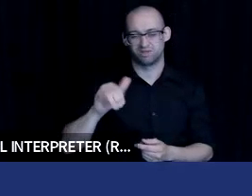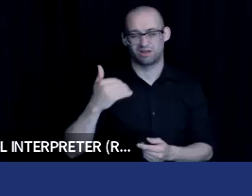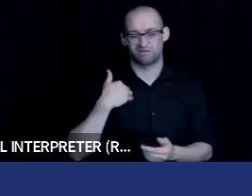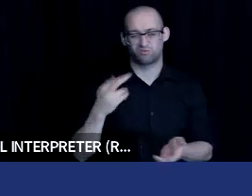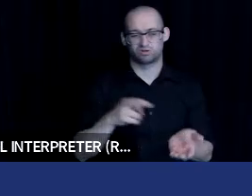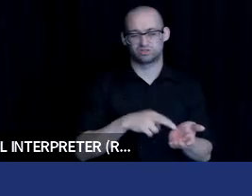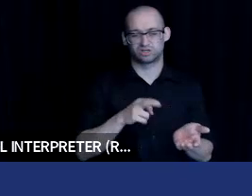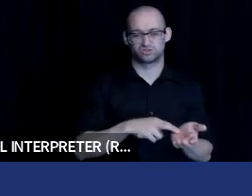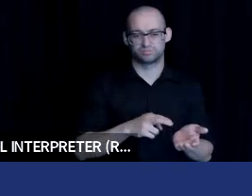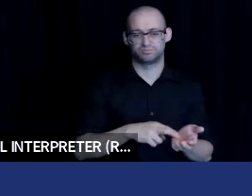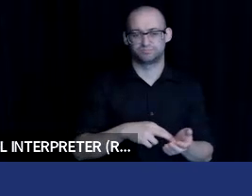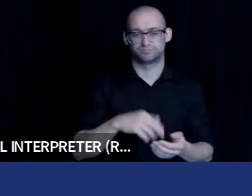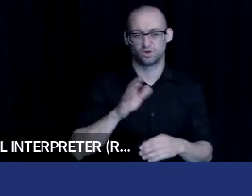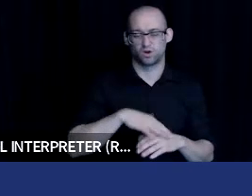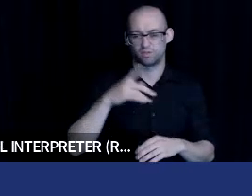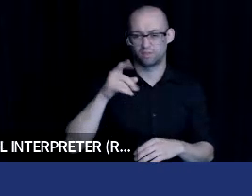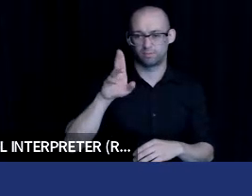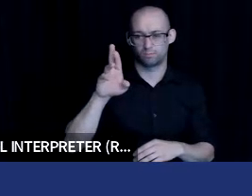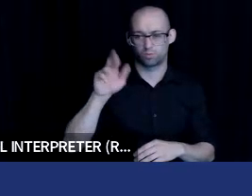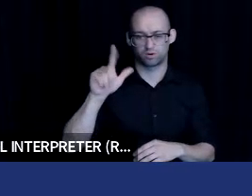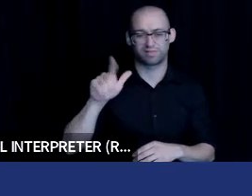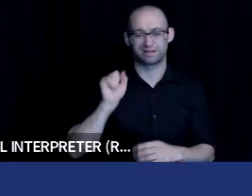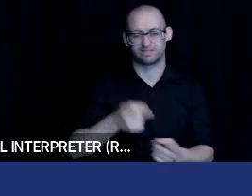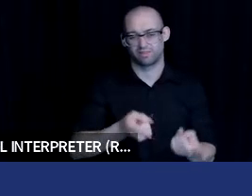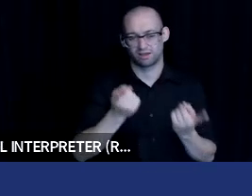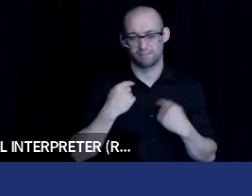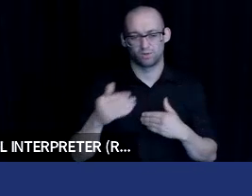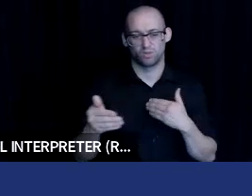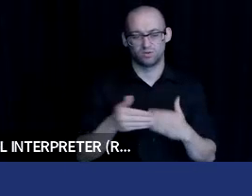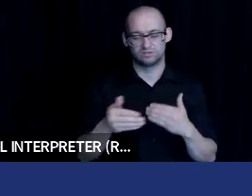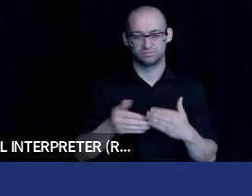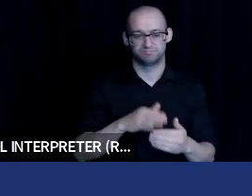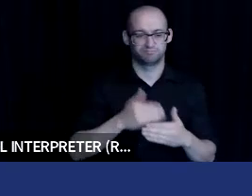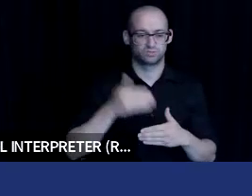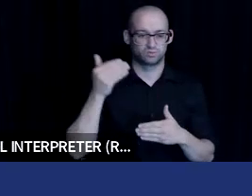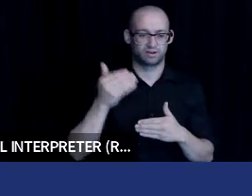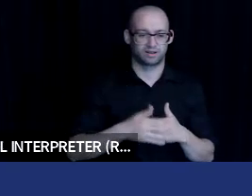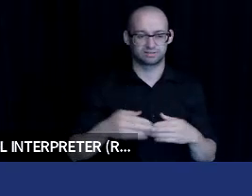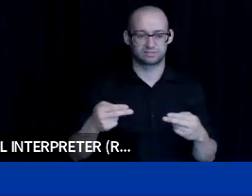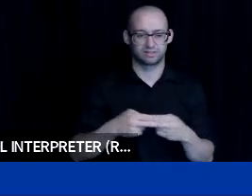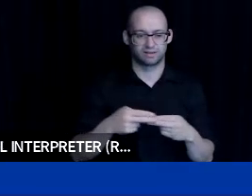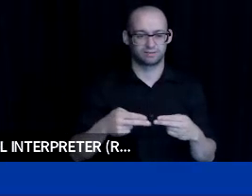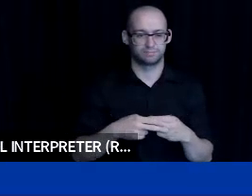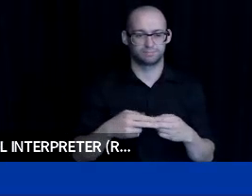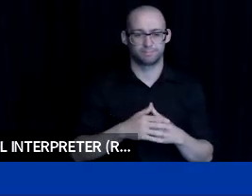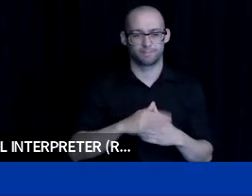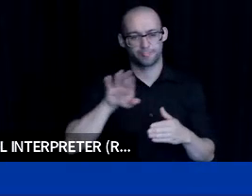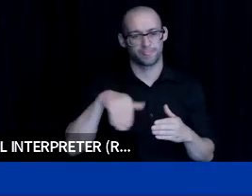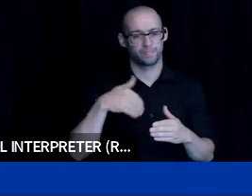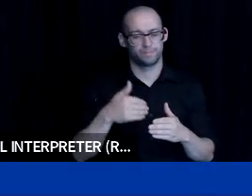on the portal as we get closer. So next slide, if we can kind of wrap it up